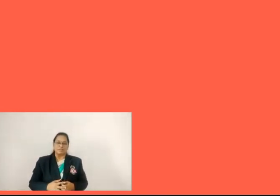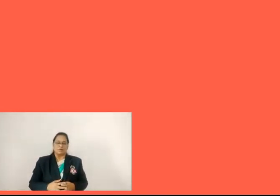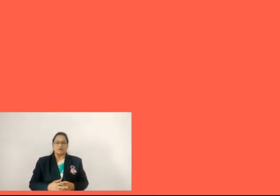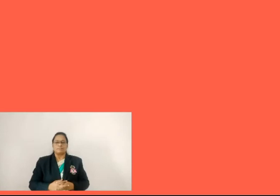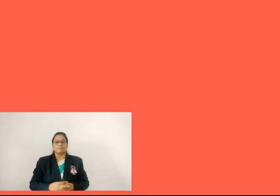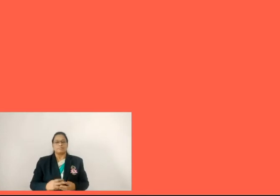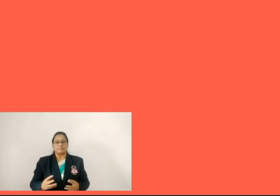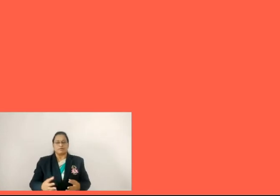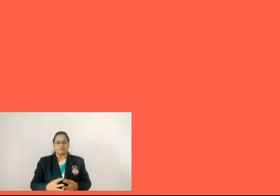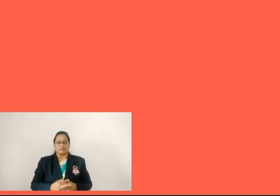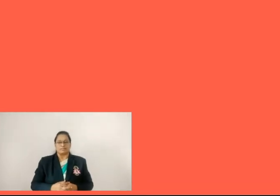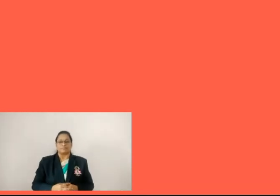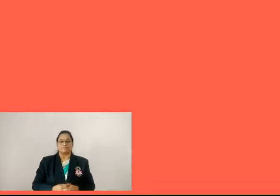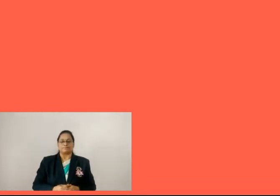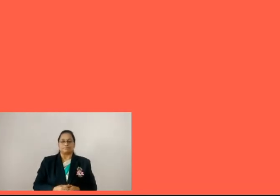or minerals.